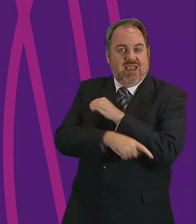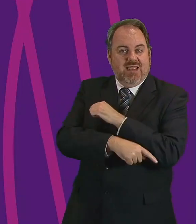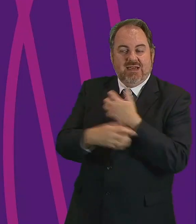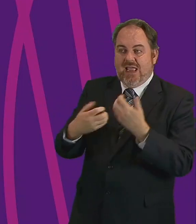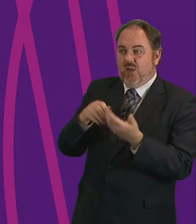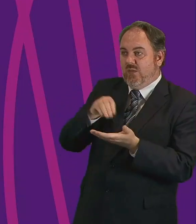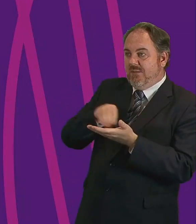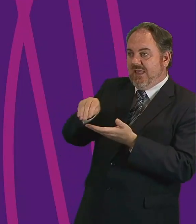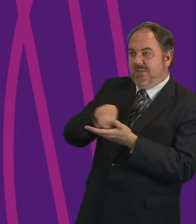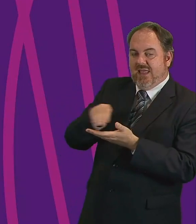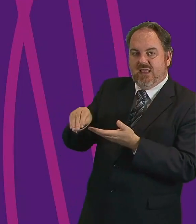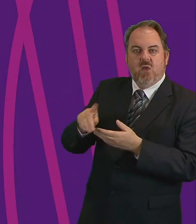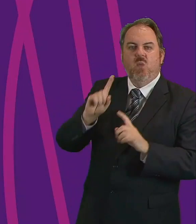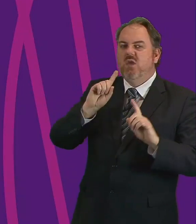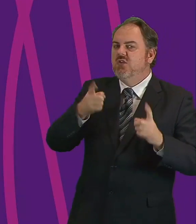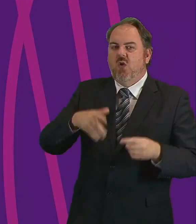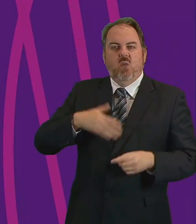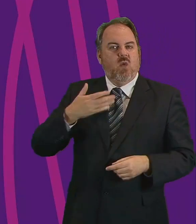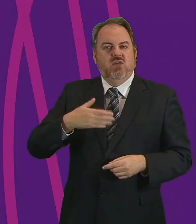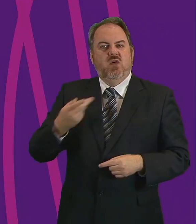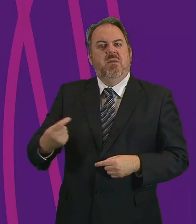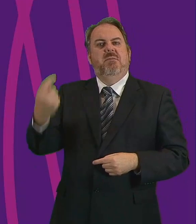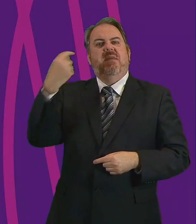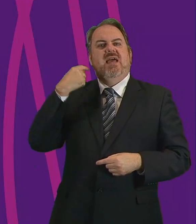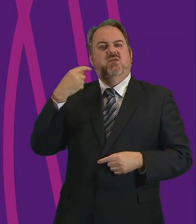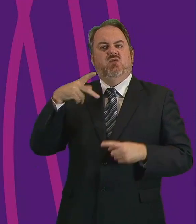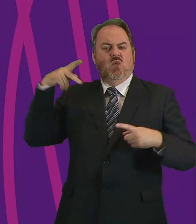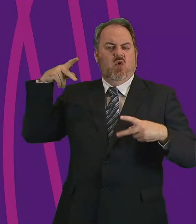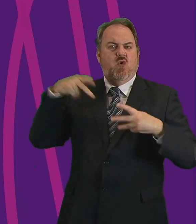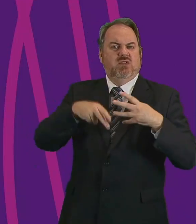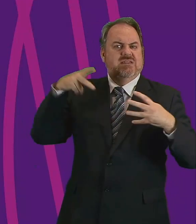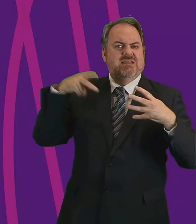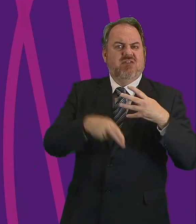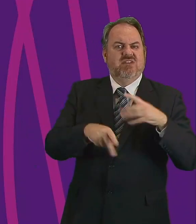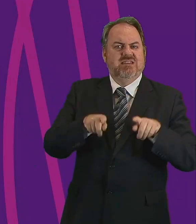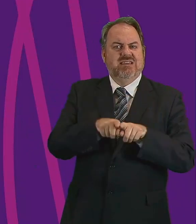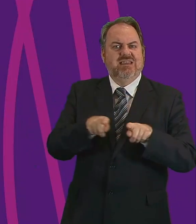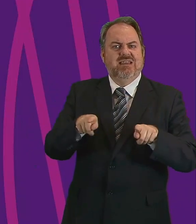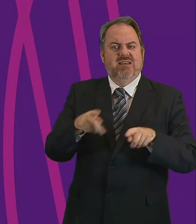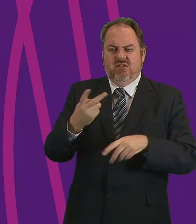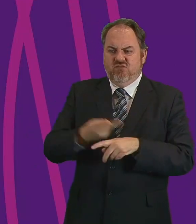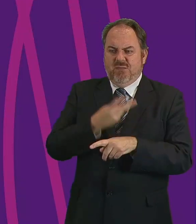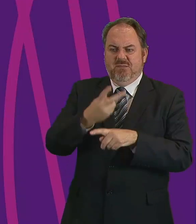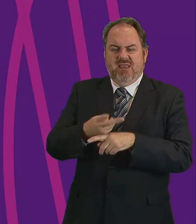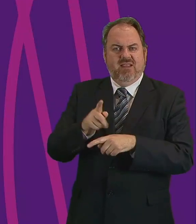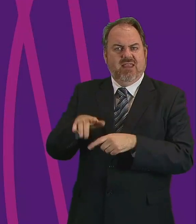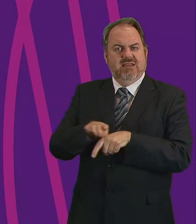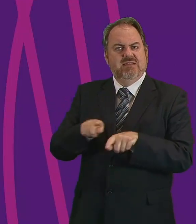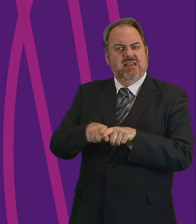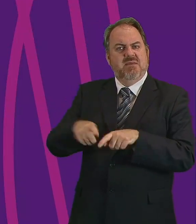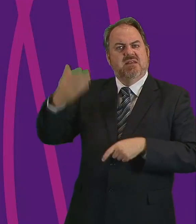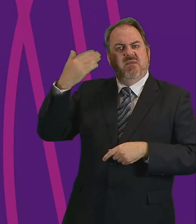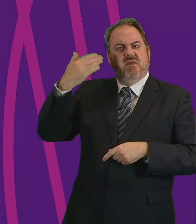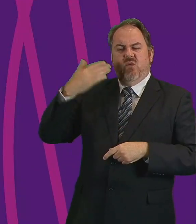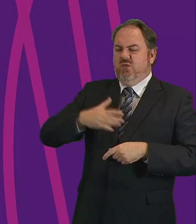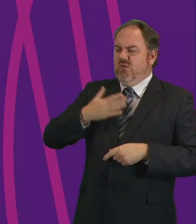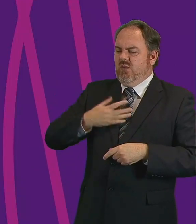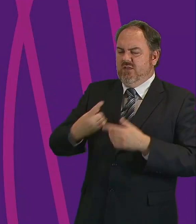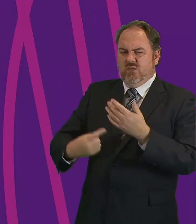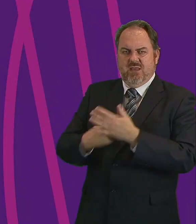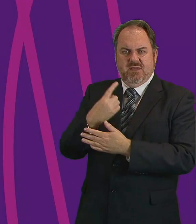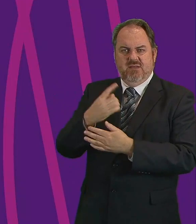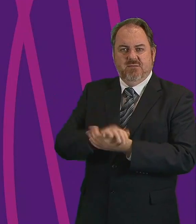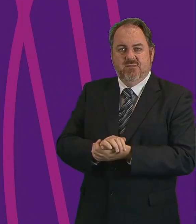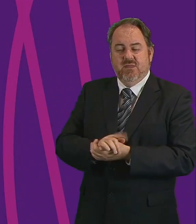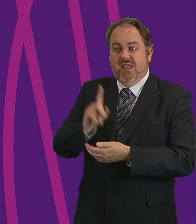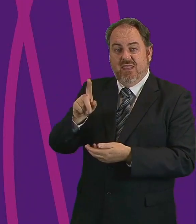have an austerity 2.0. That has to be out of the question. You have to find consensus in that. The debt that has been accrued over the past 13